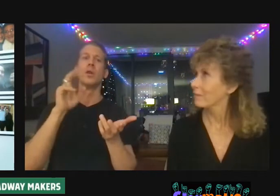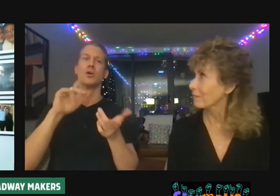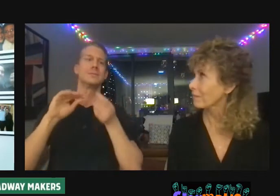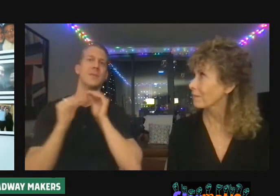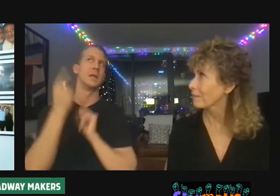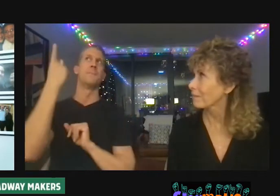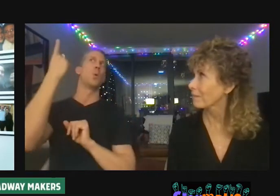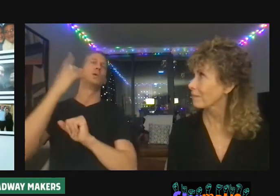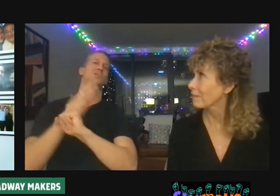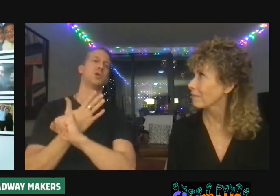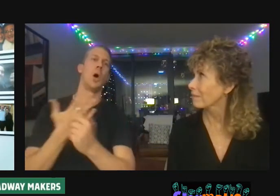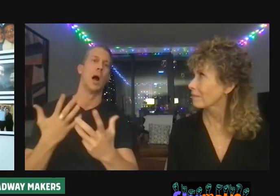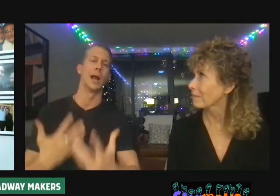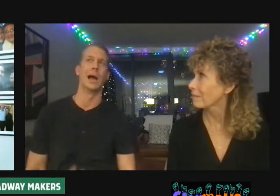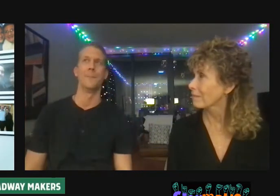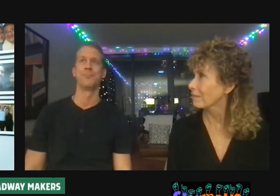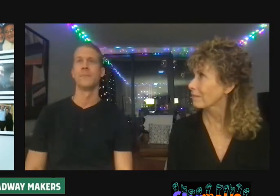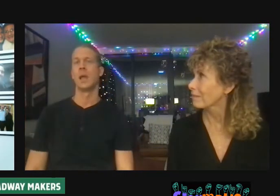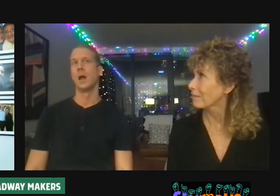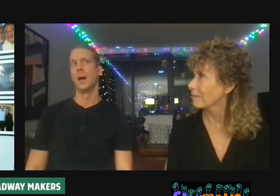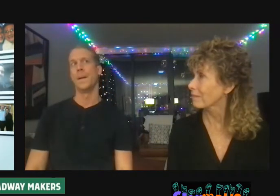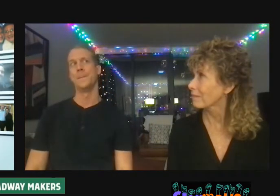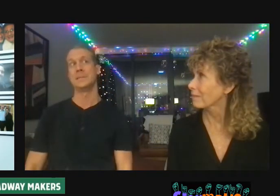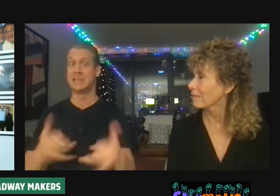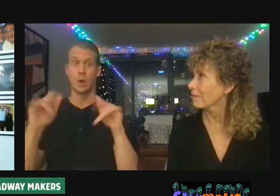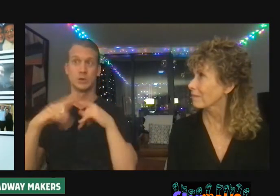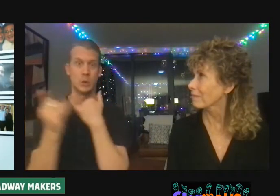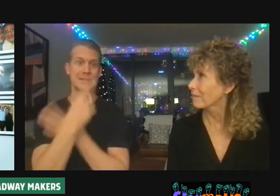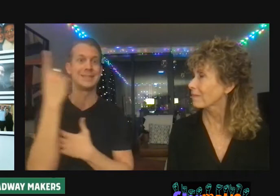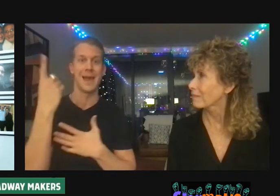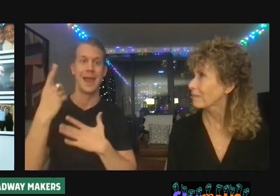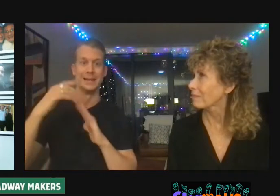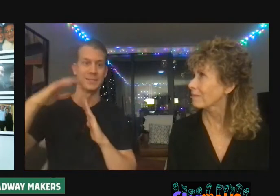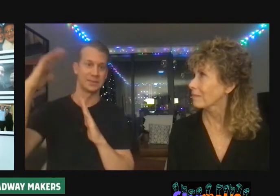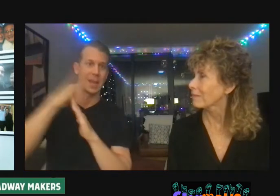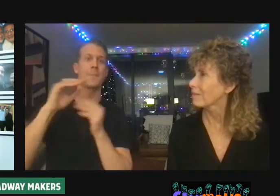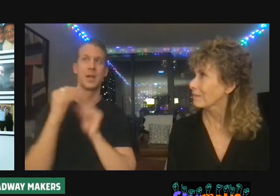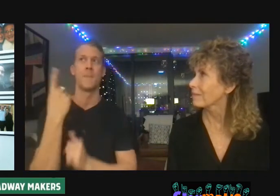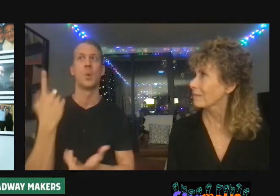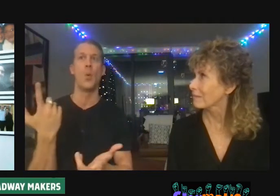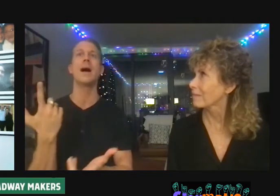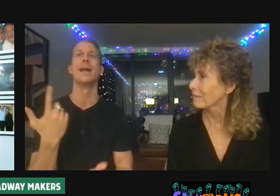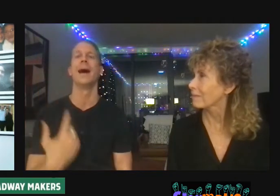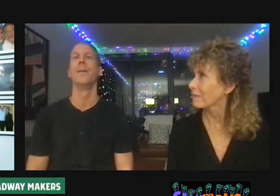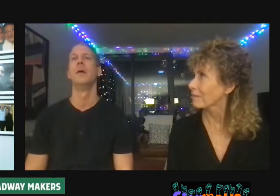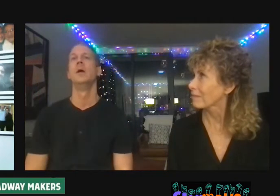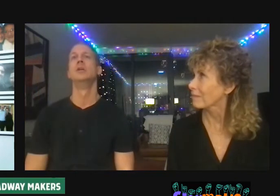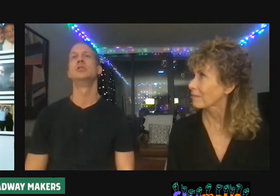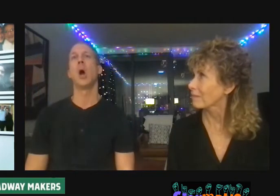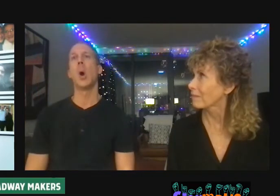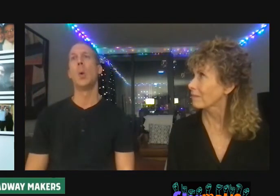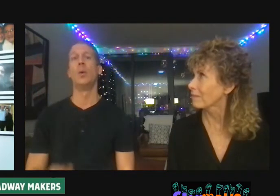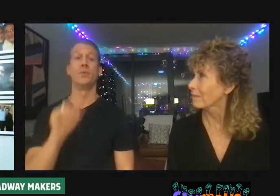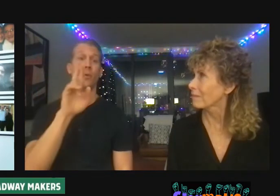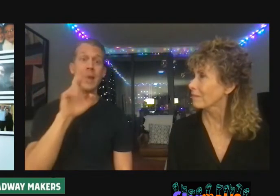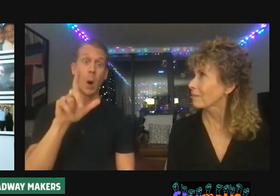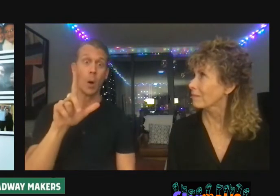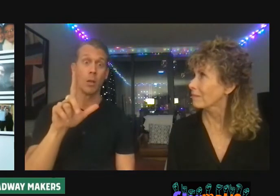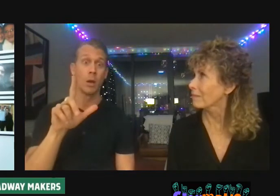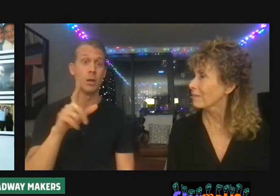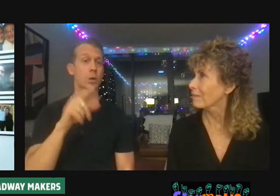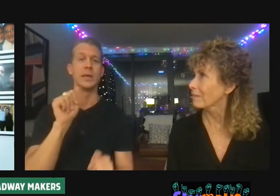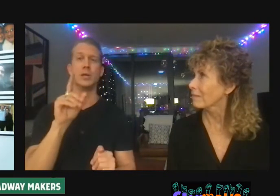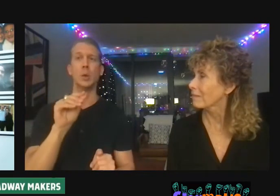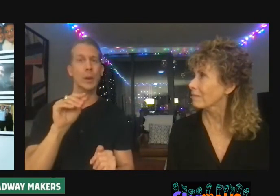know, Thriller, the number one song, still to this day, the top number one. So with